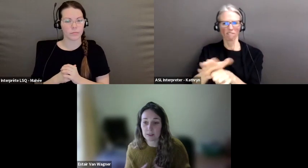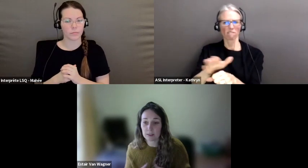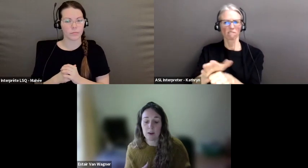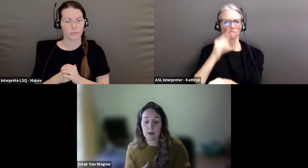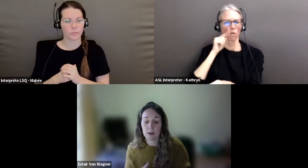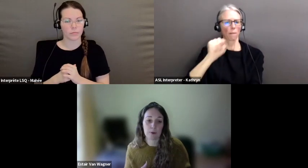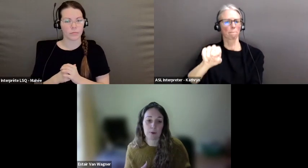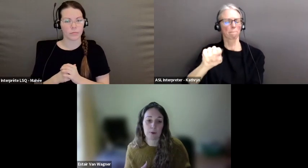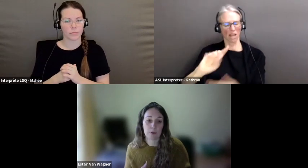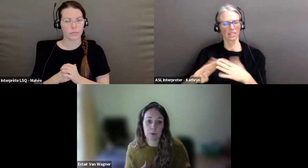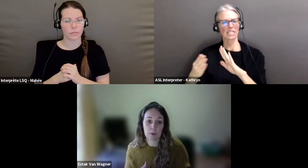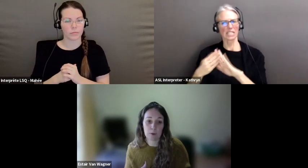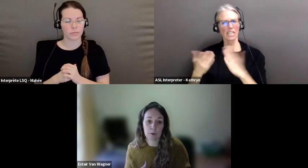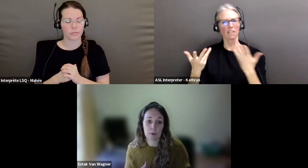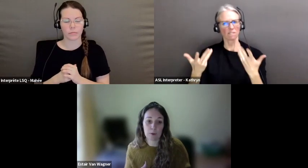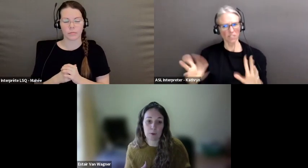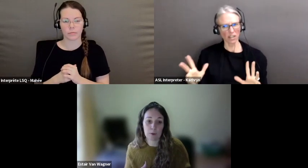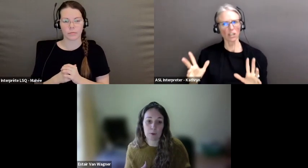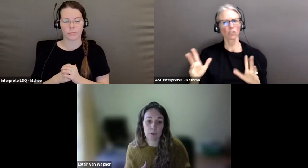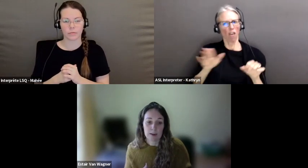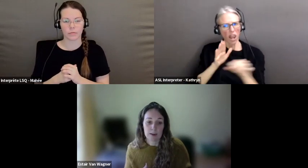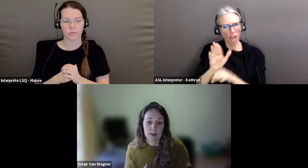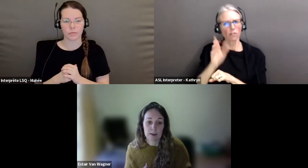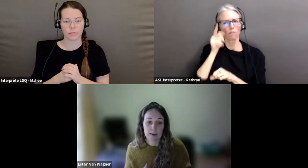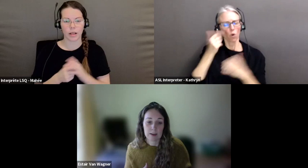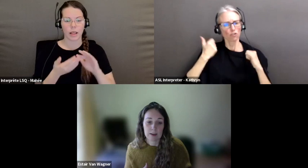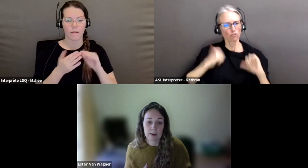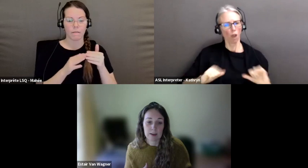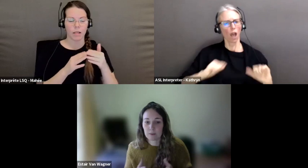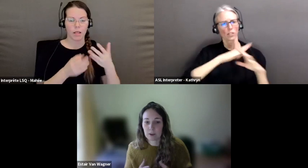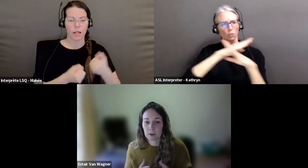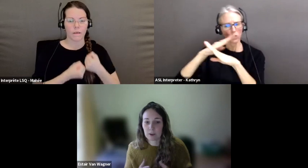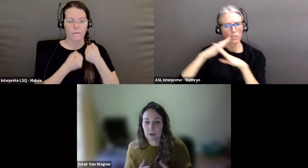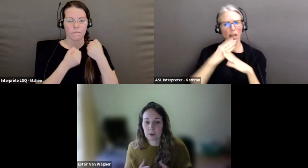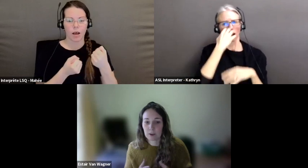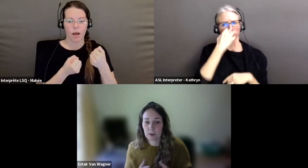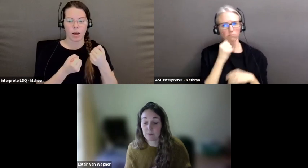to protect people during COVID. This balance of